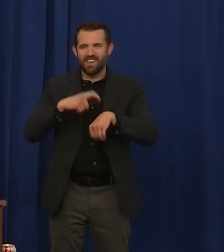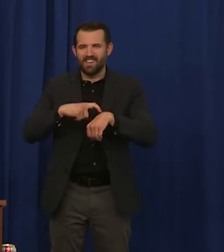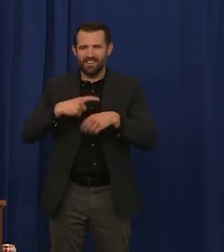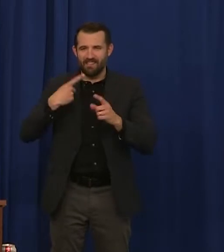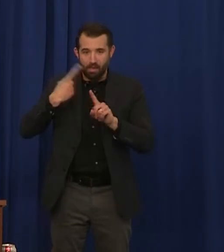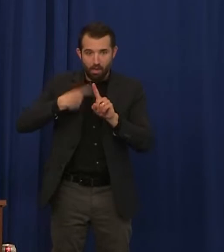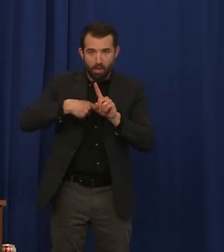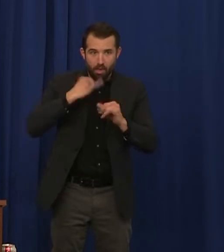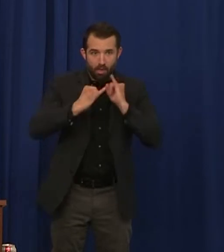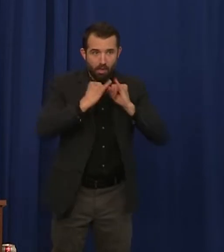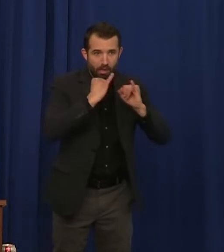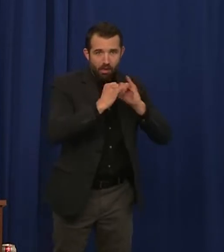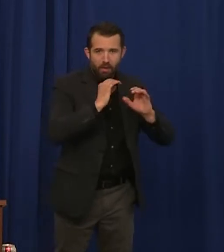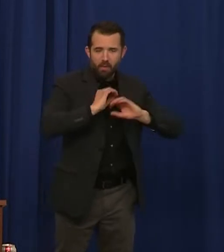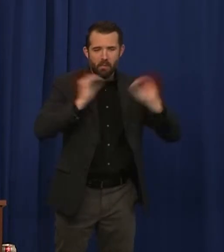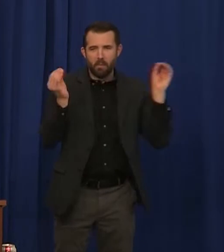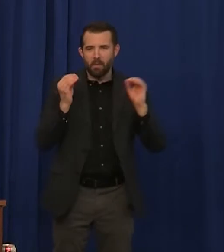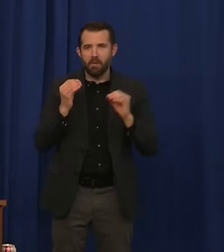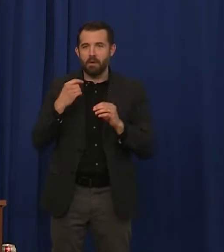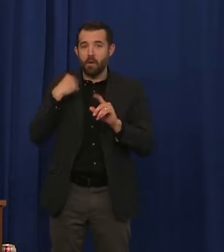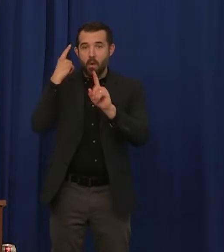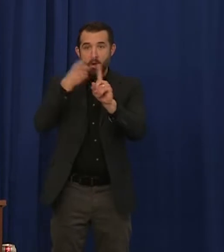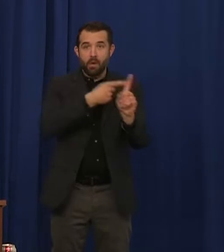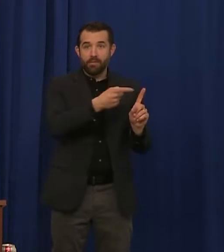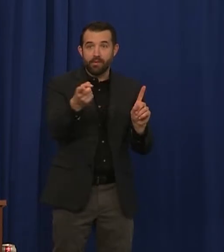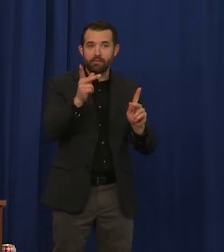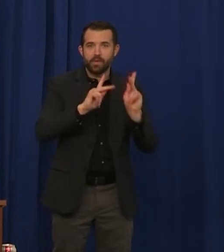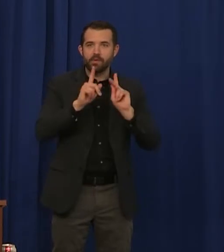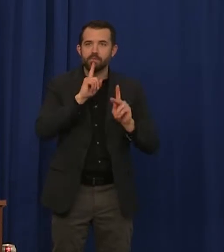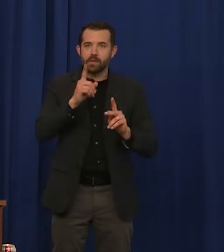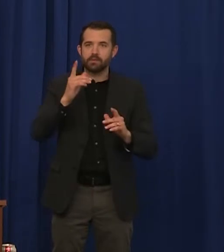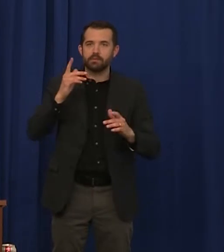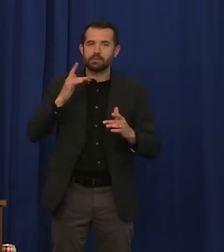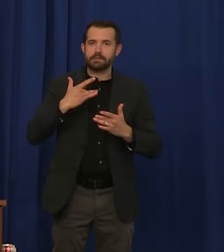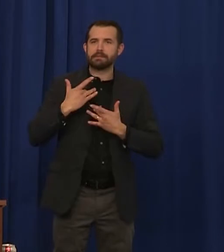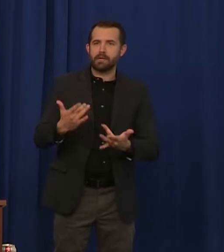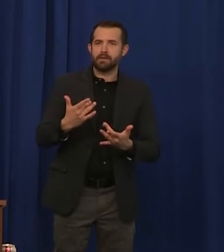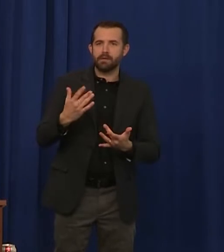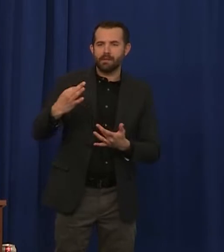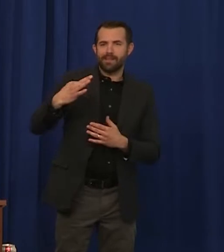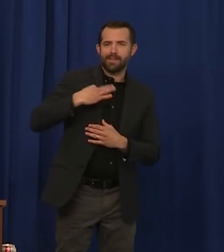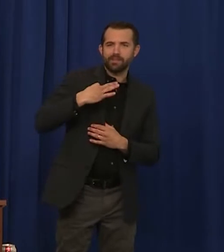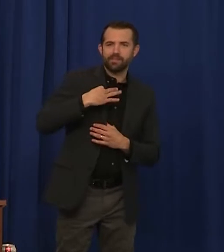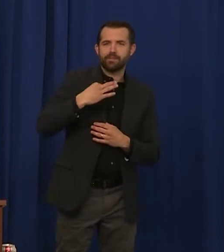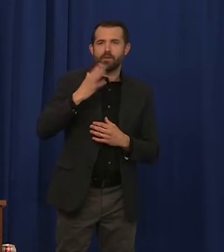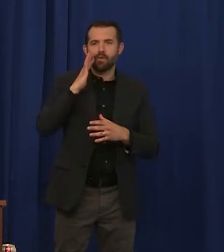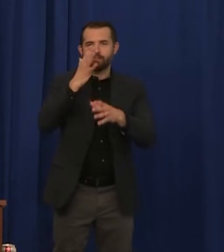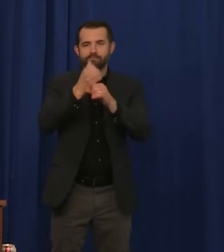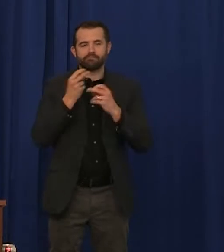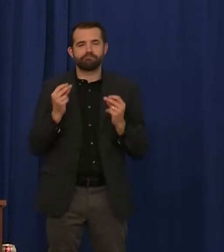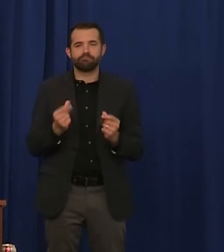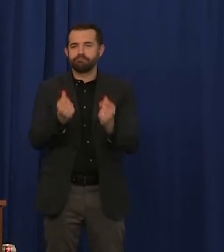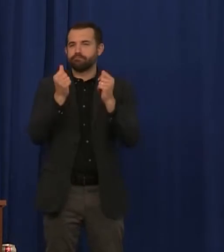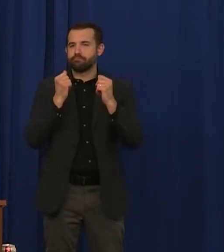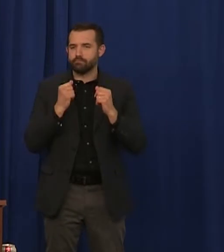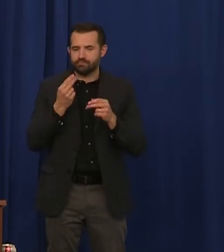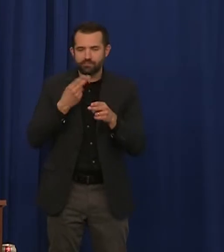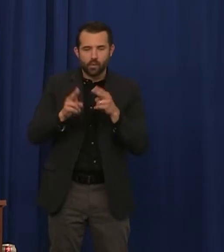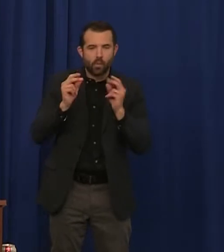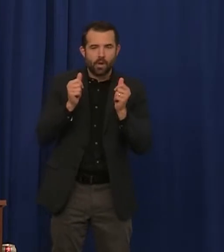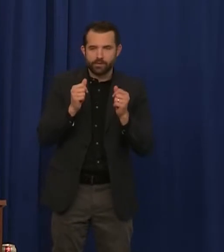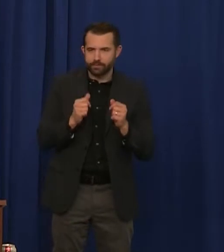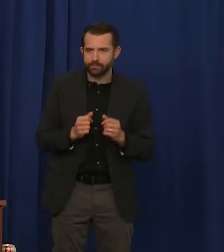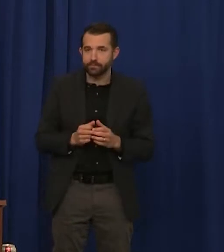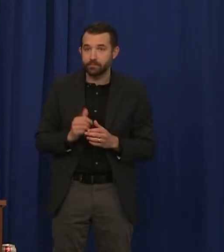ensure that all those who were likely eligible for benefits could receive them quickly. Every decision